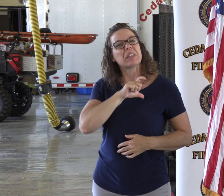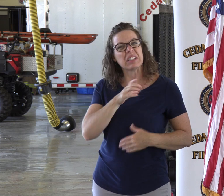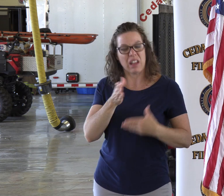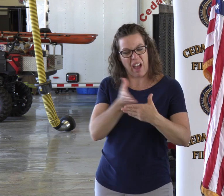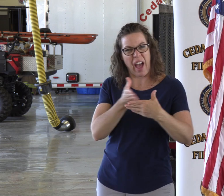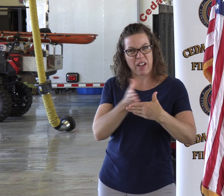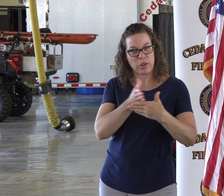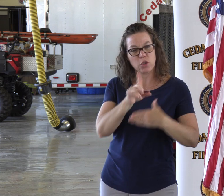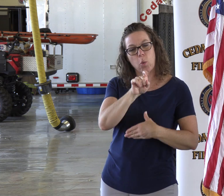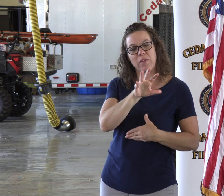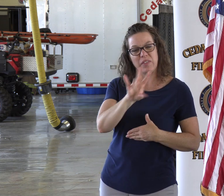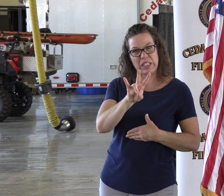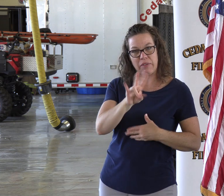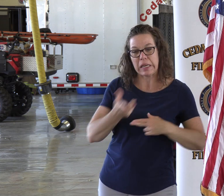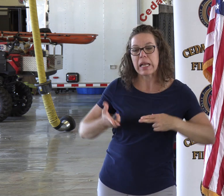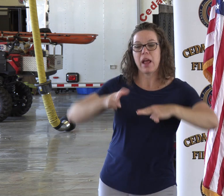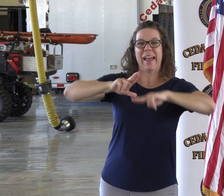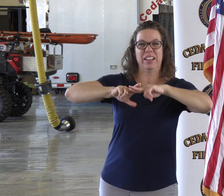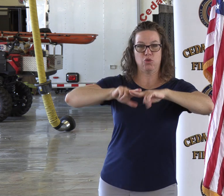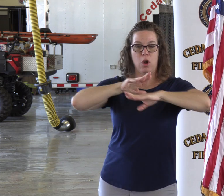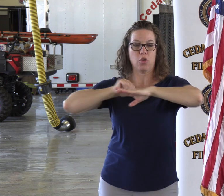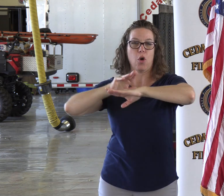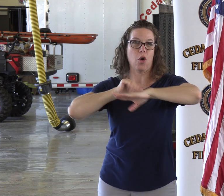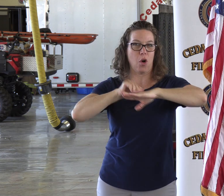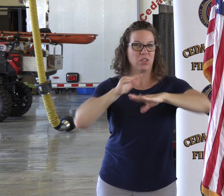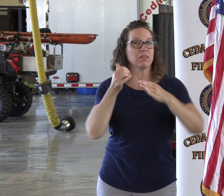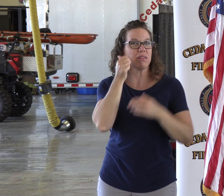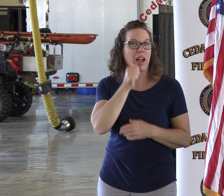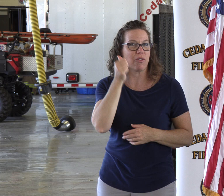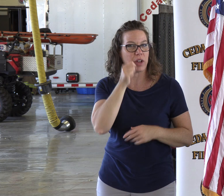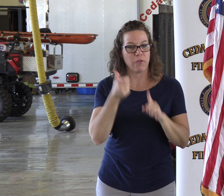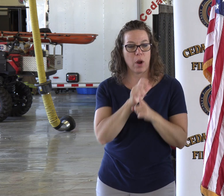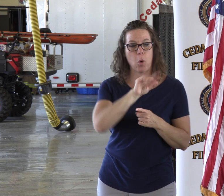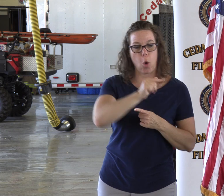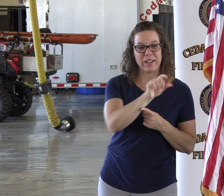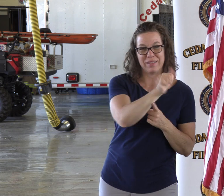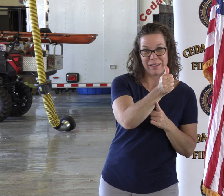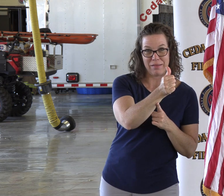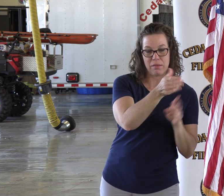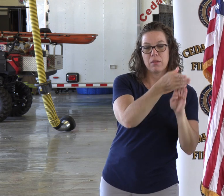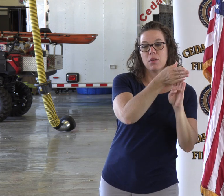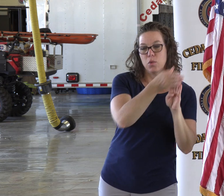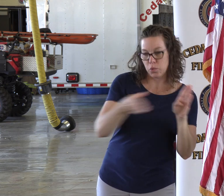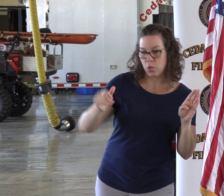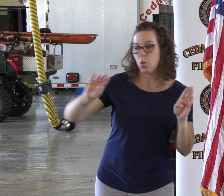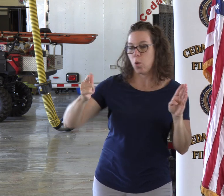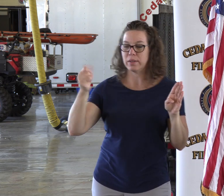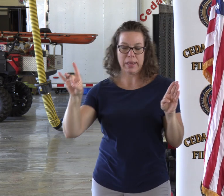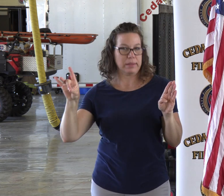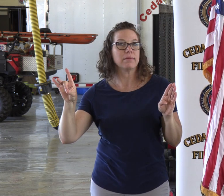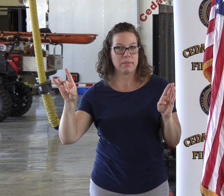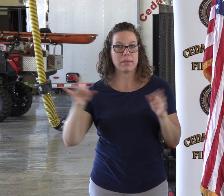about 157 extra calls for service per day from August 10th through August